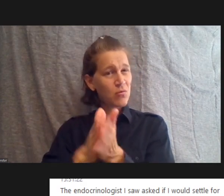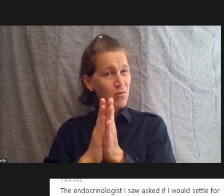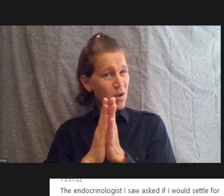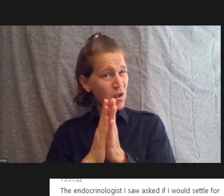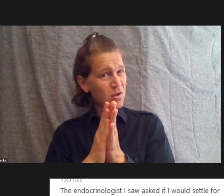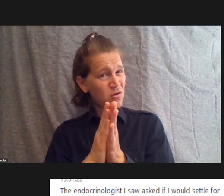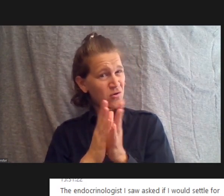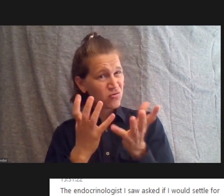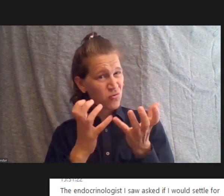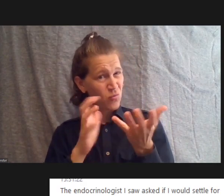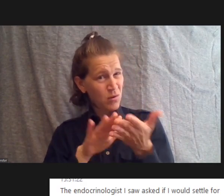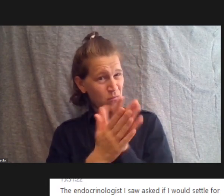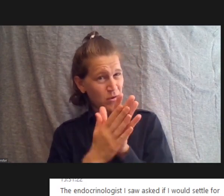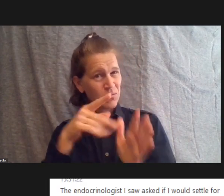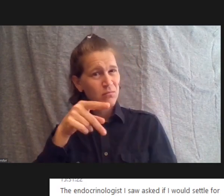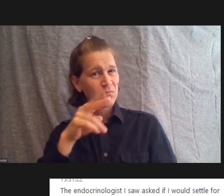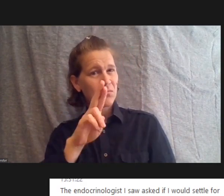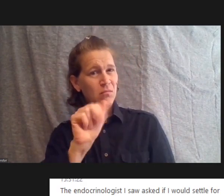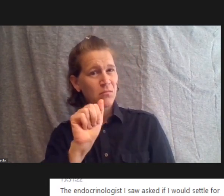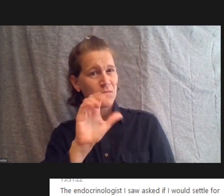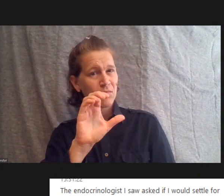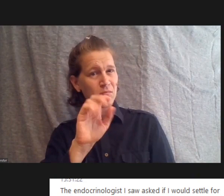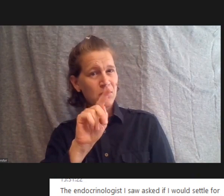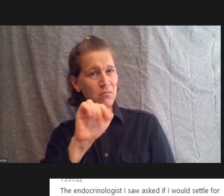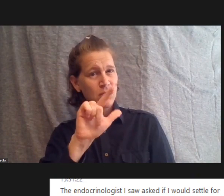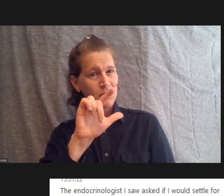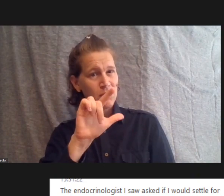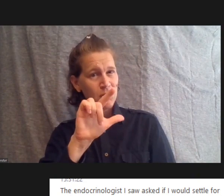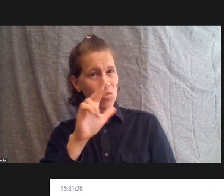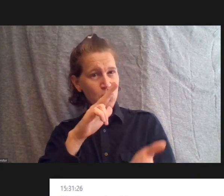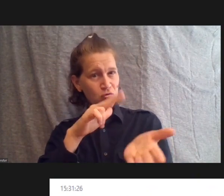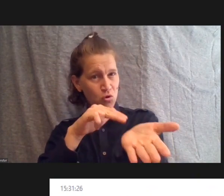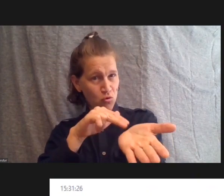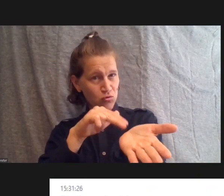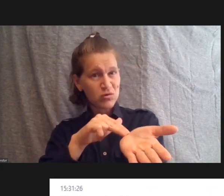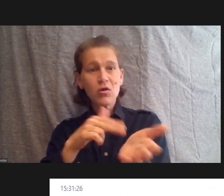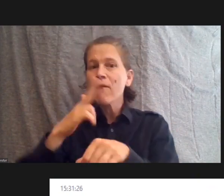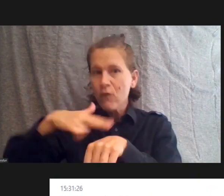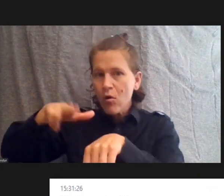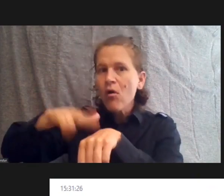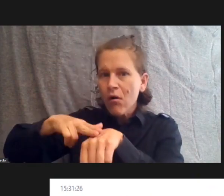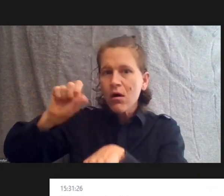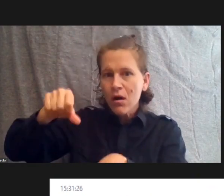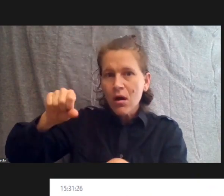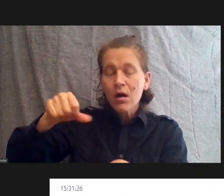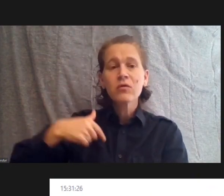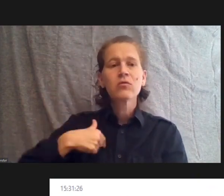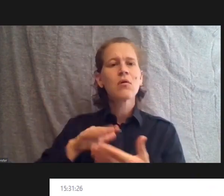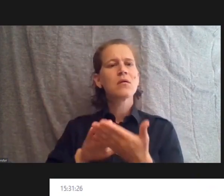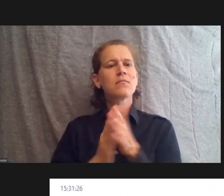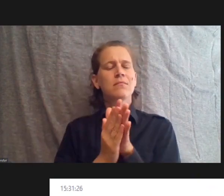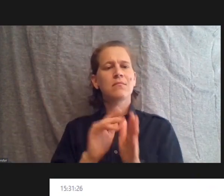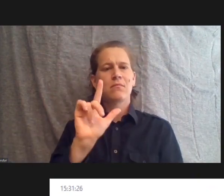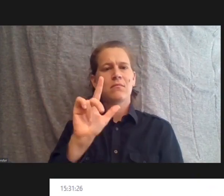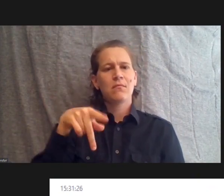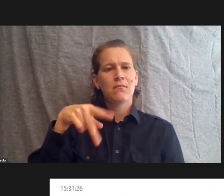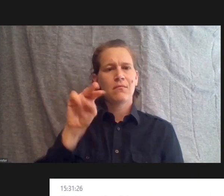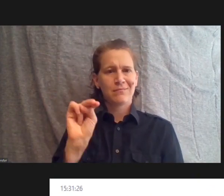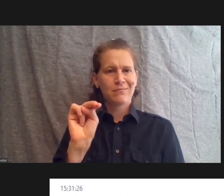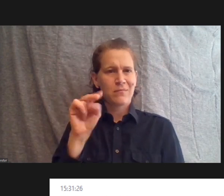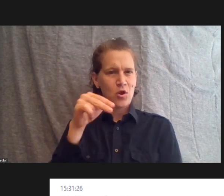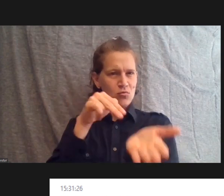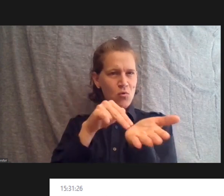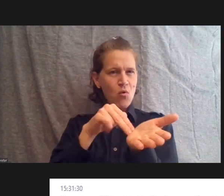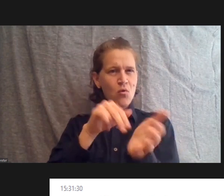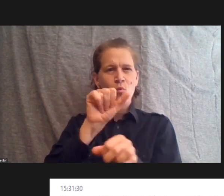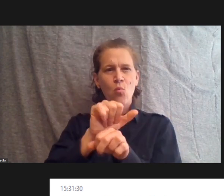course I would. I became an LPN and worked for 2 years, though I missed a lot of time